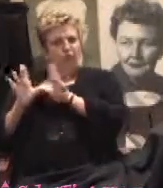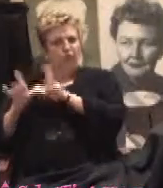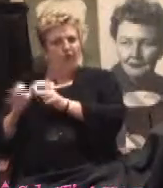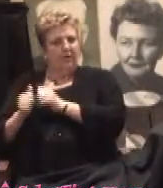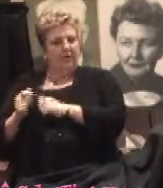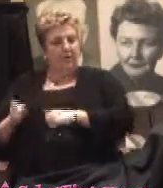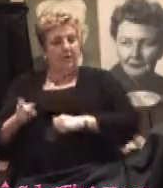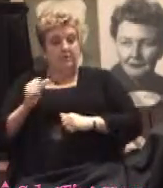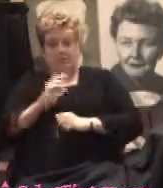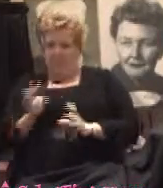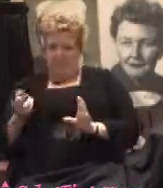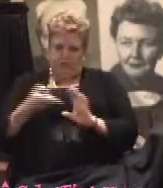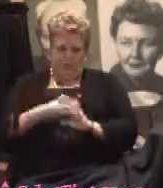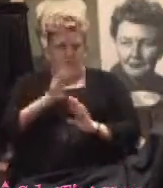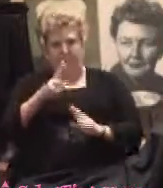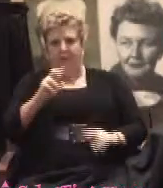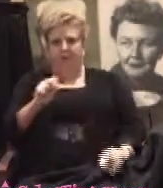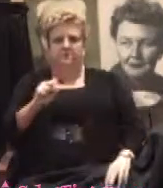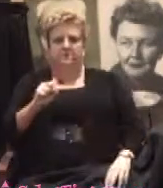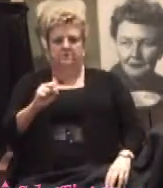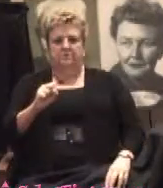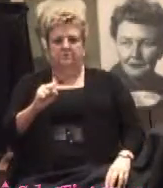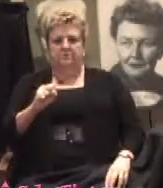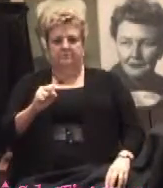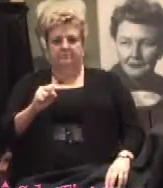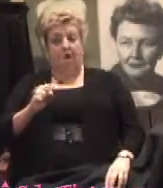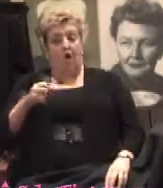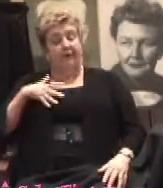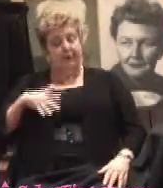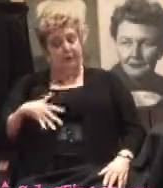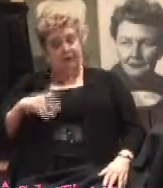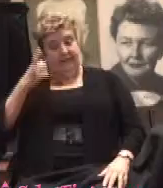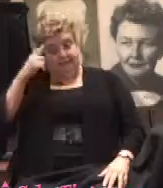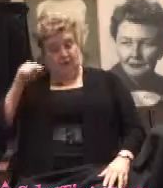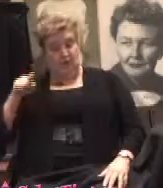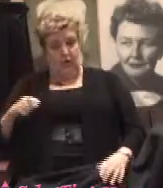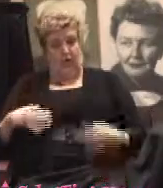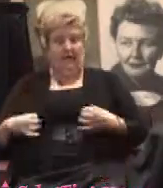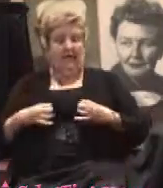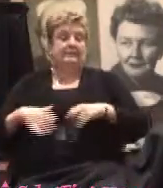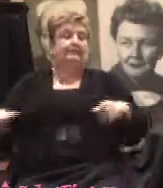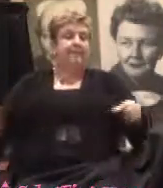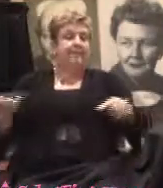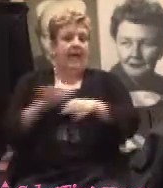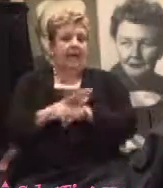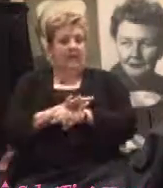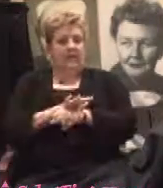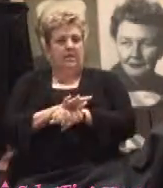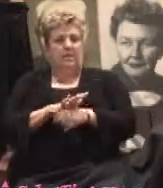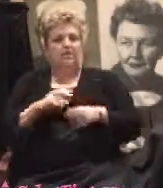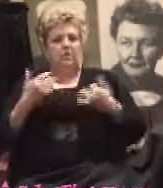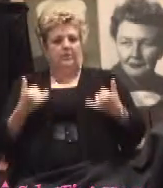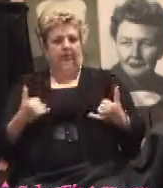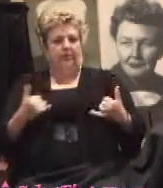the bus, unfortunately for her, and it's packed, right? So she's pressed against this guitar that she's refusing to look